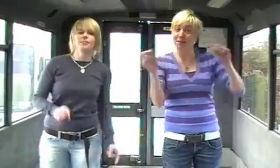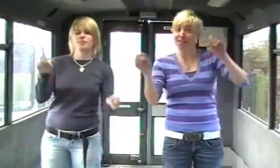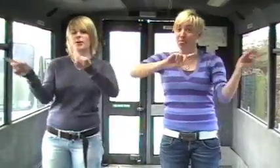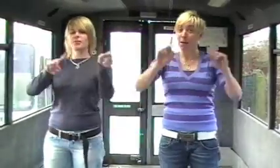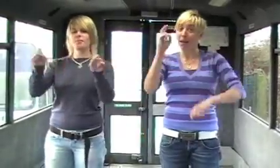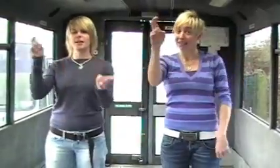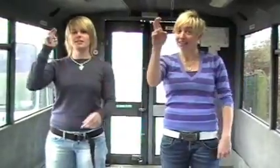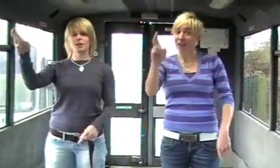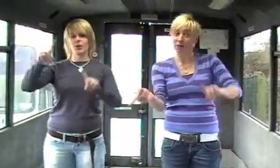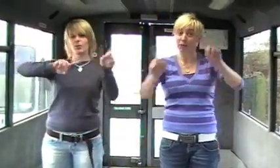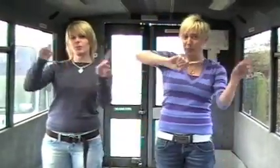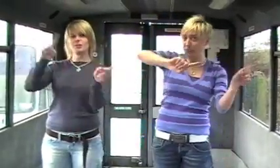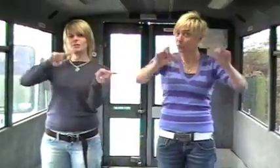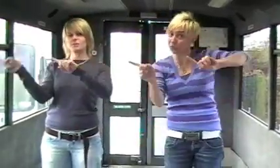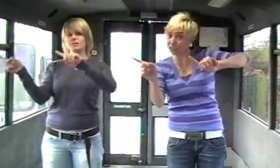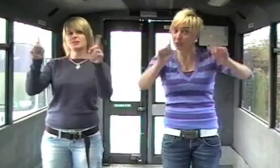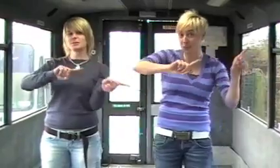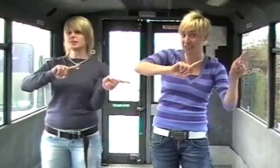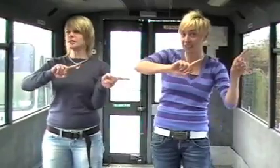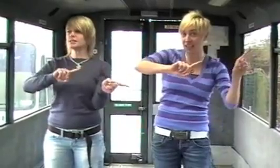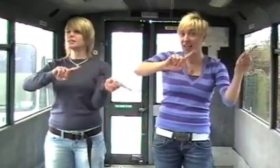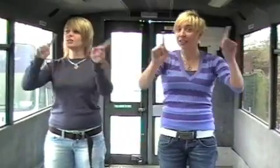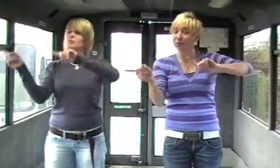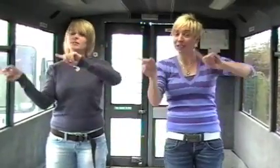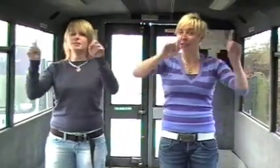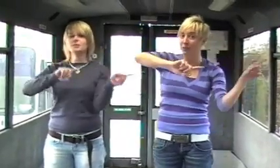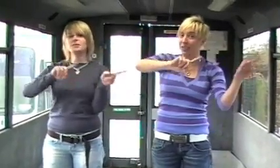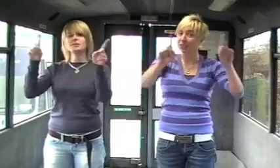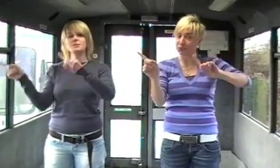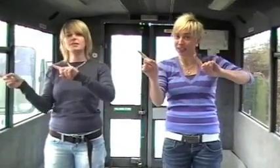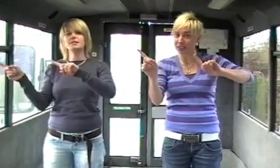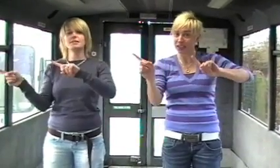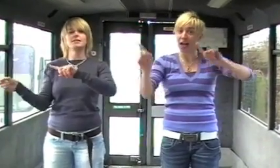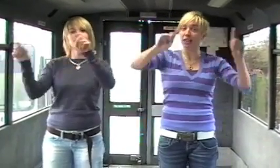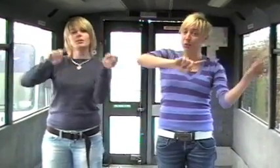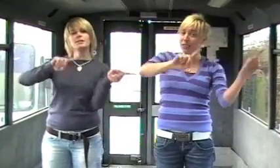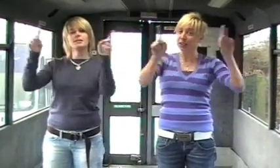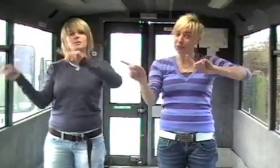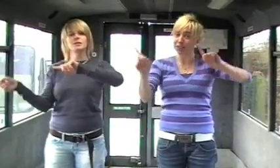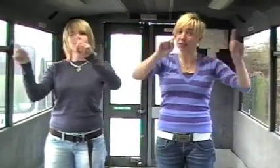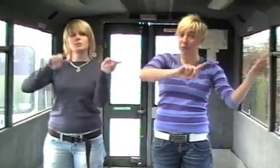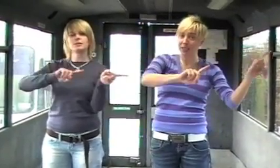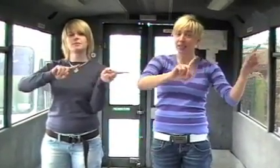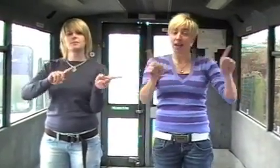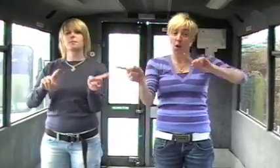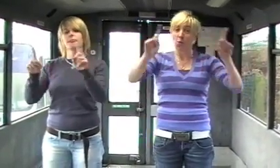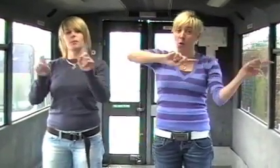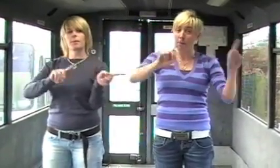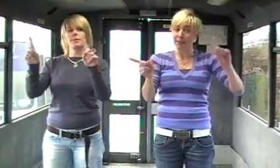Wipers on the bus go swish, swish, swish, swish, swish, swish, swish, swish, swish. The wipers